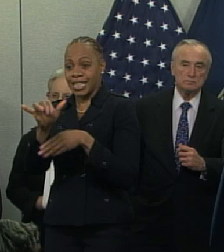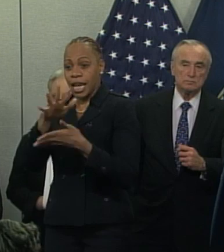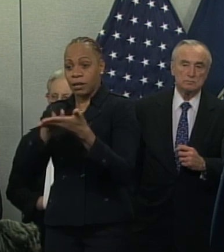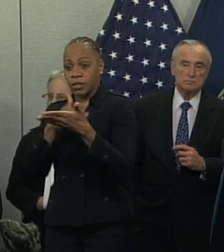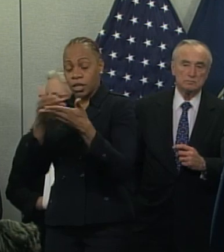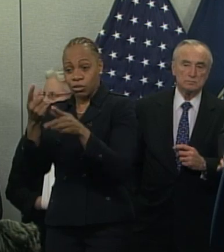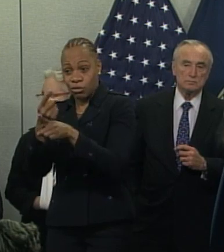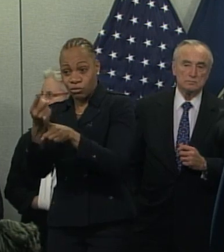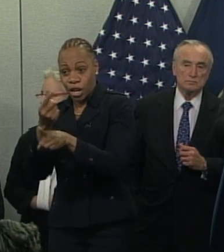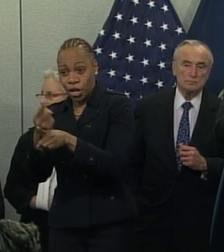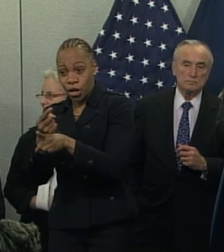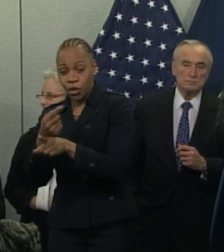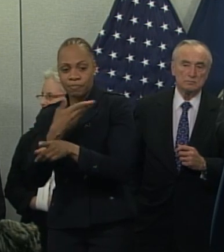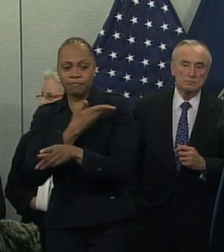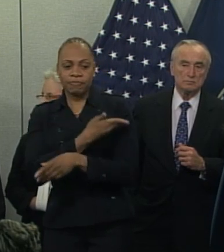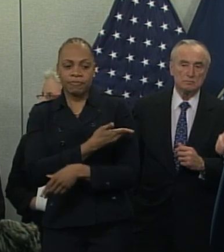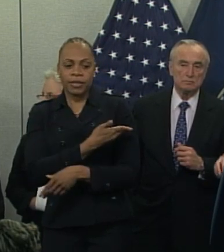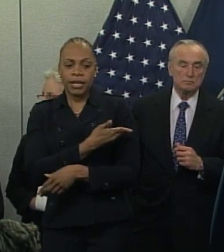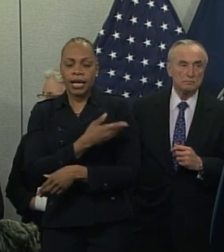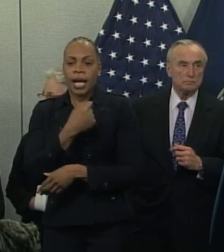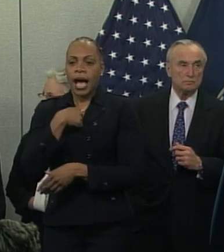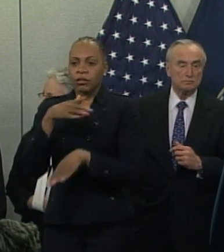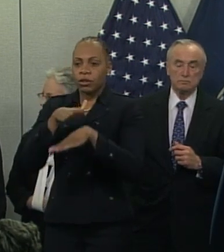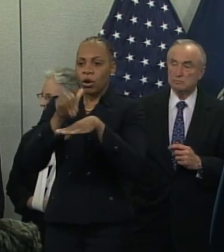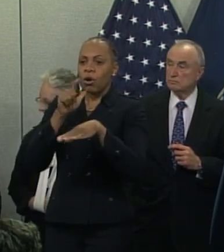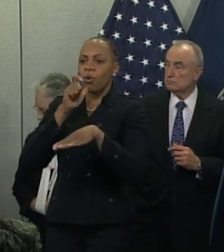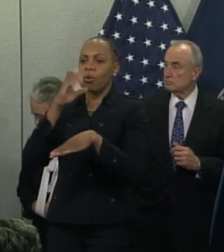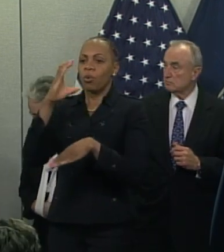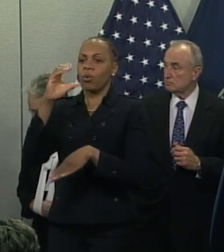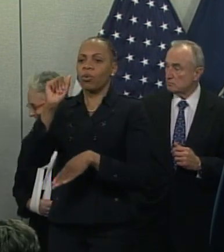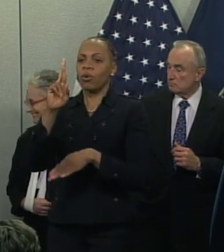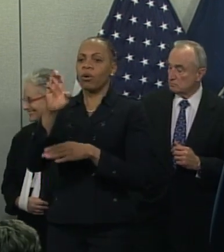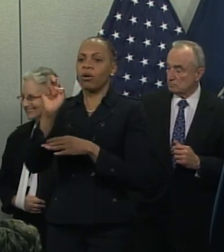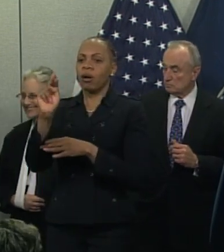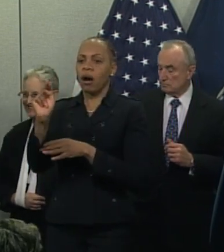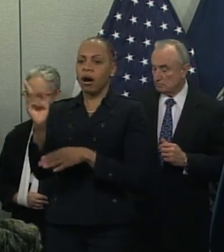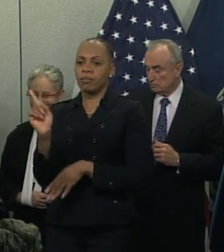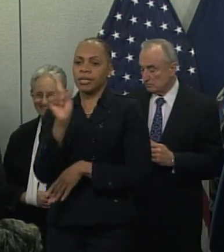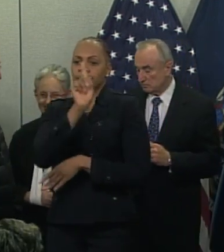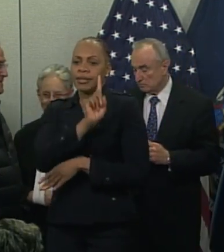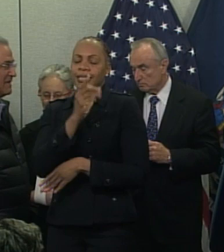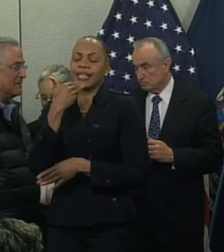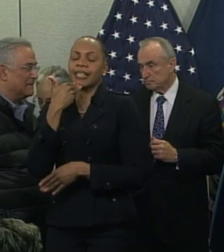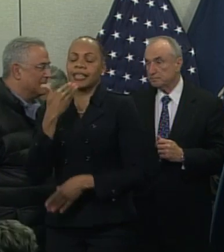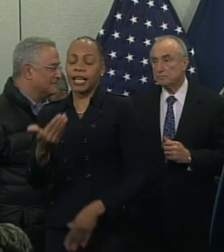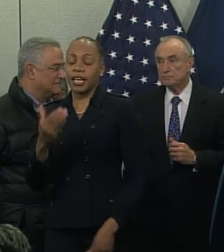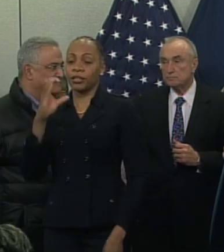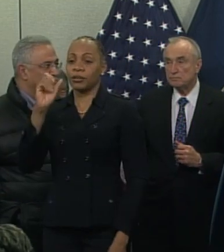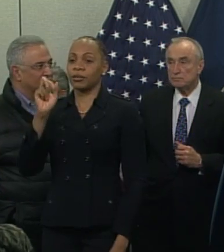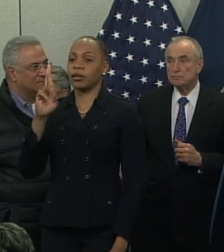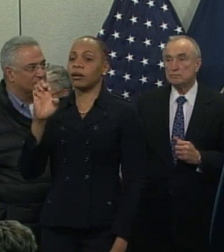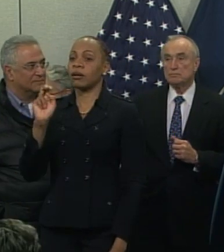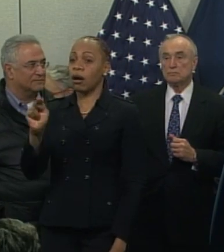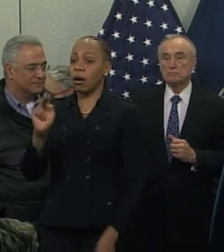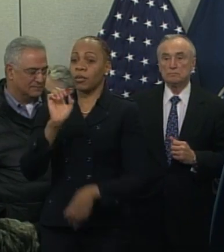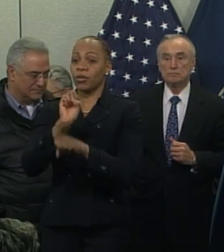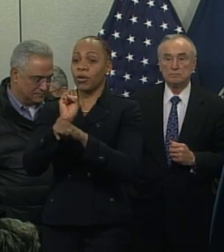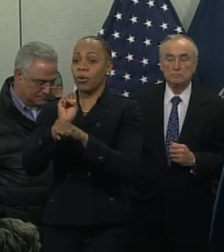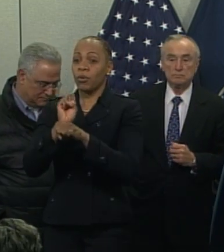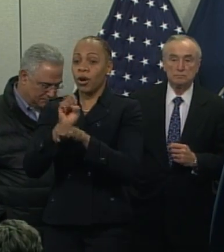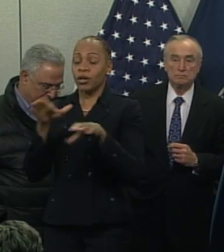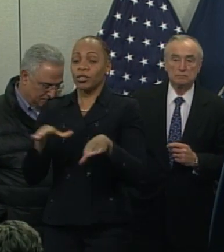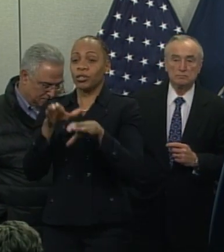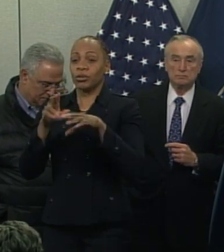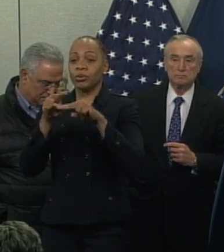regular schedules? I want to call Carmen over, and I want to say thank you to Carmen. I think the work that's being done at Transit